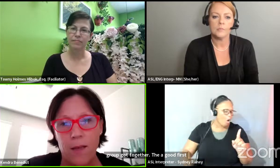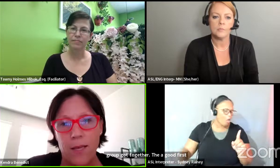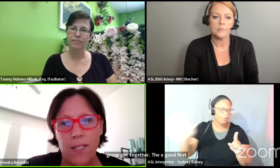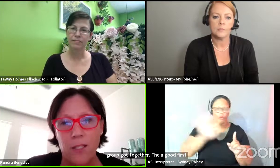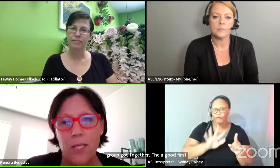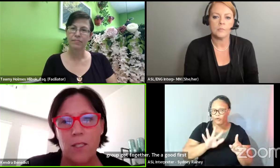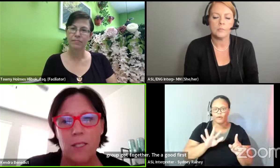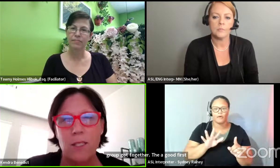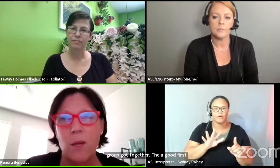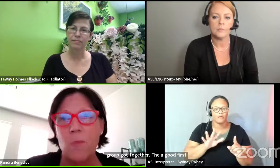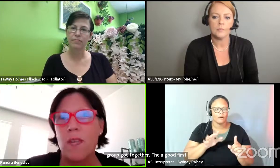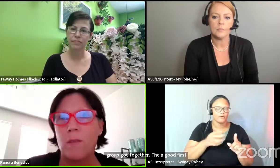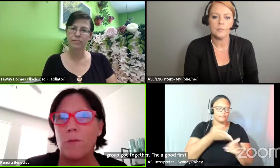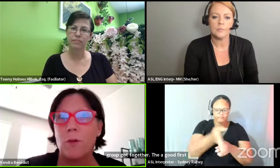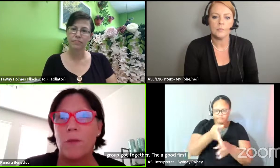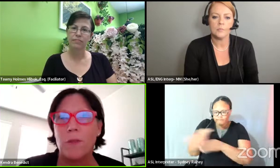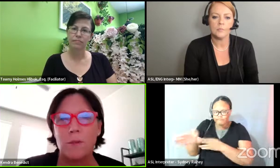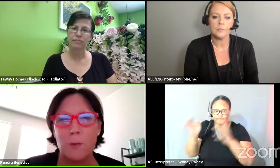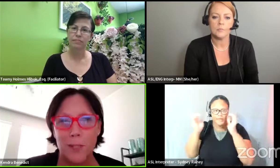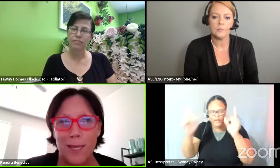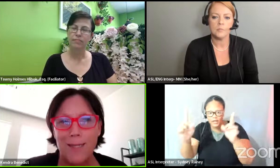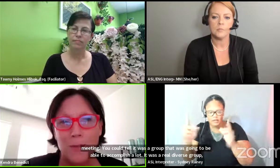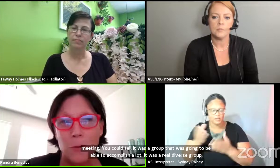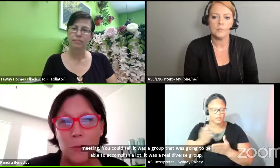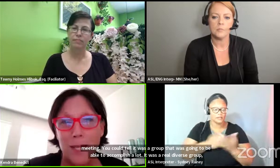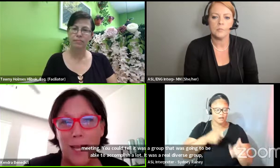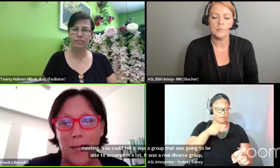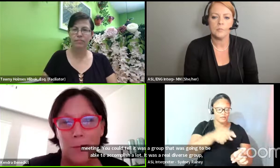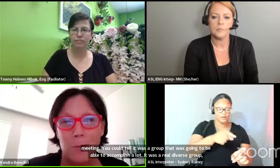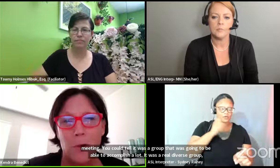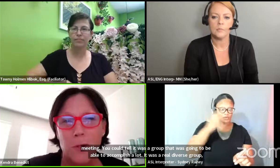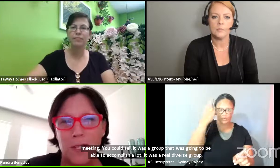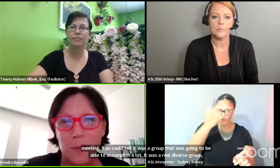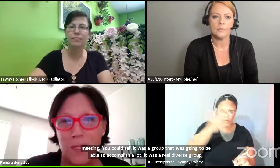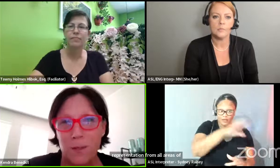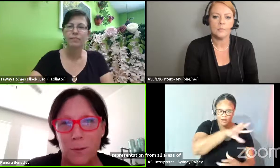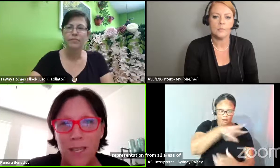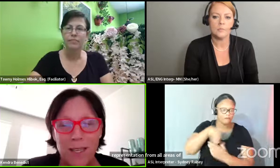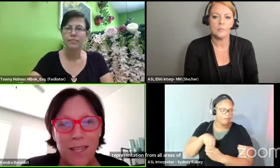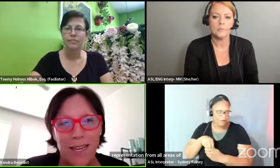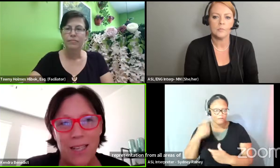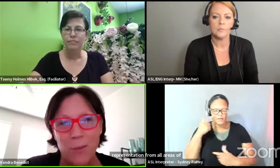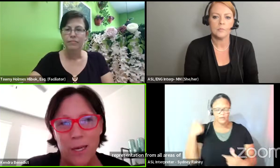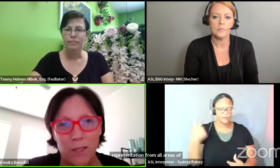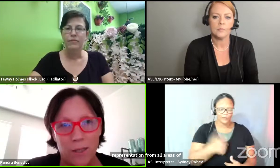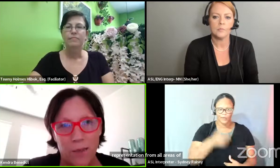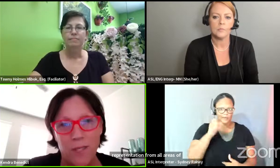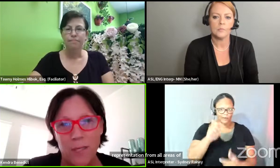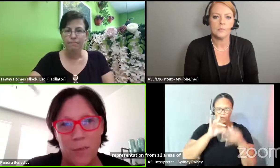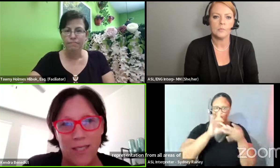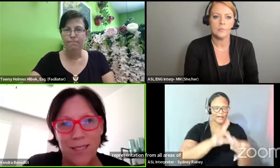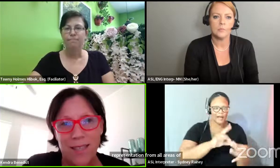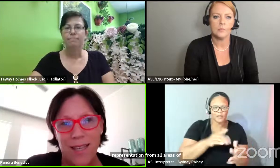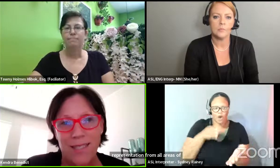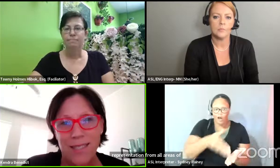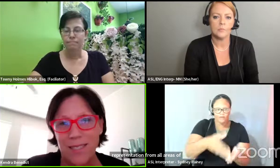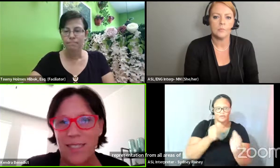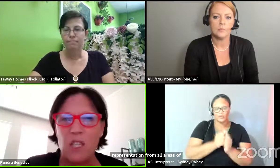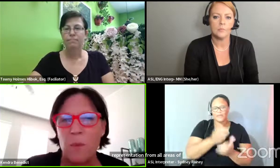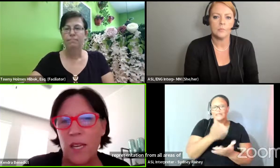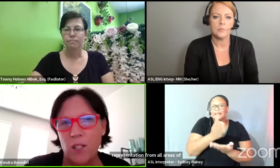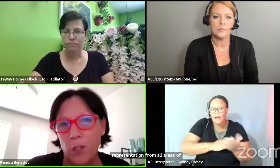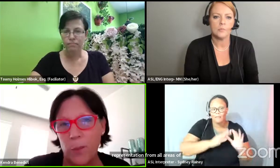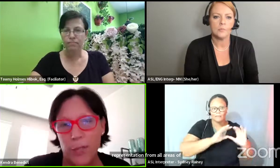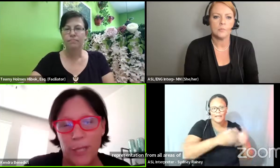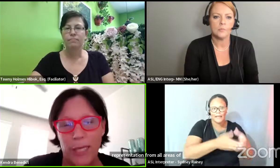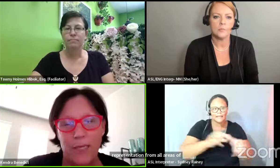of education, some that you don't even realize do play a role because we don't connect regularly with some of these entities